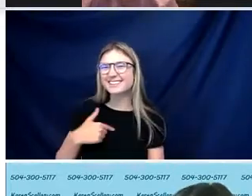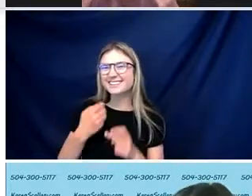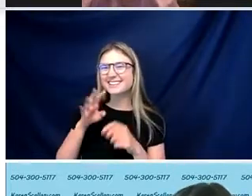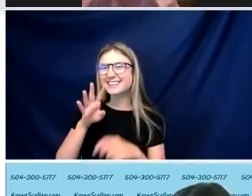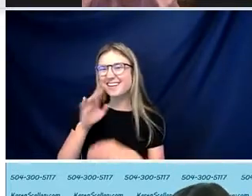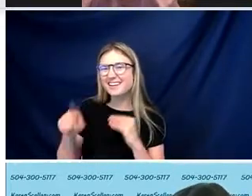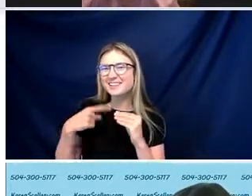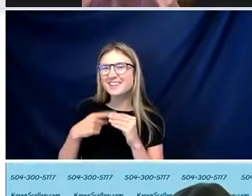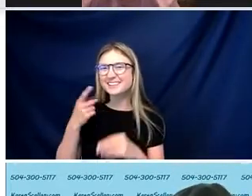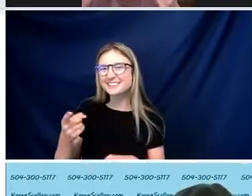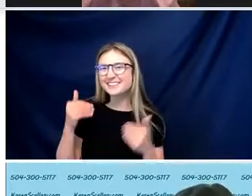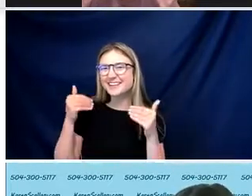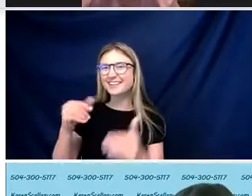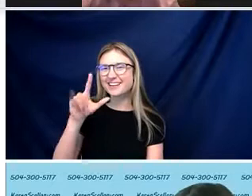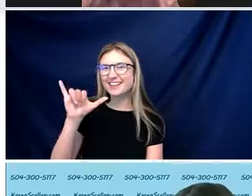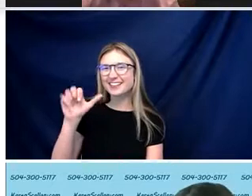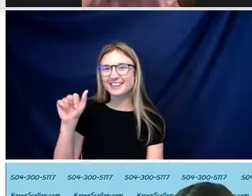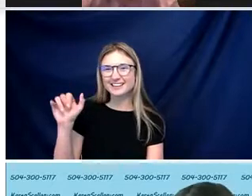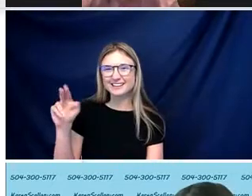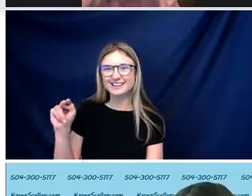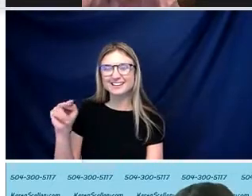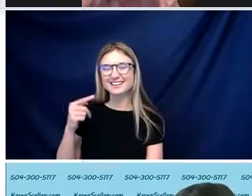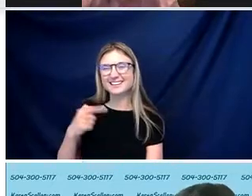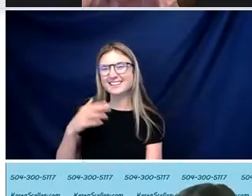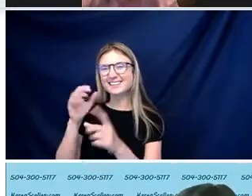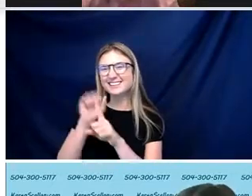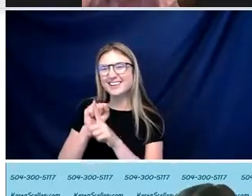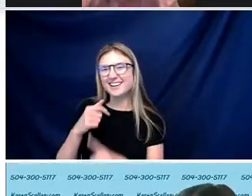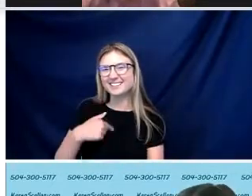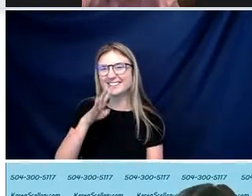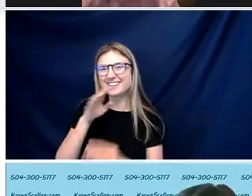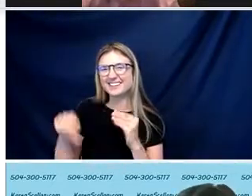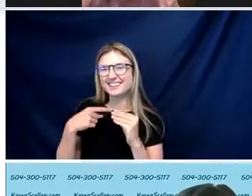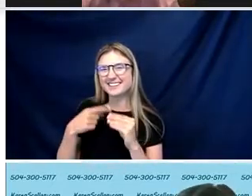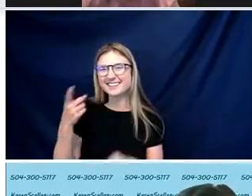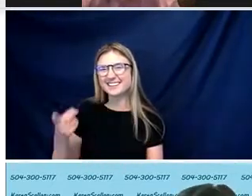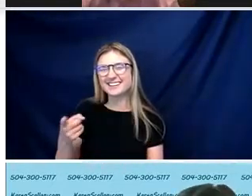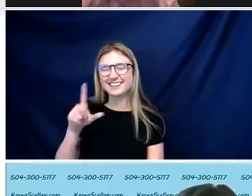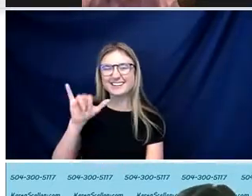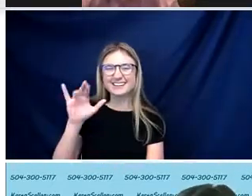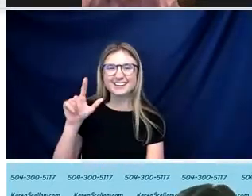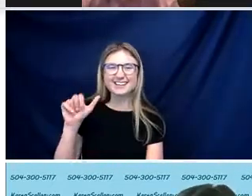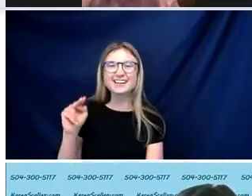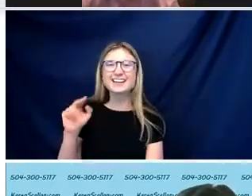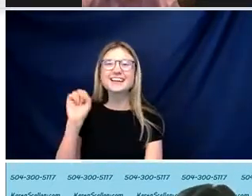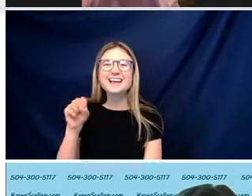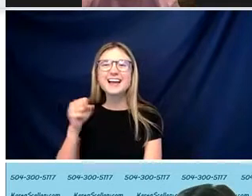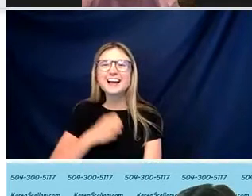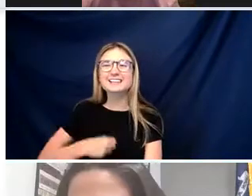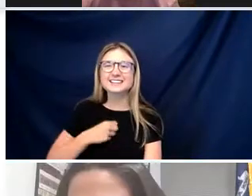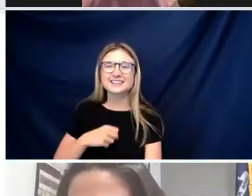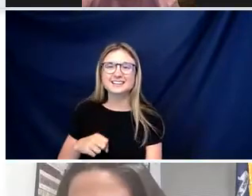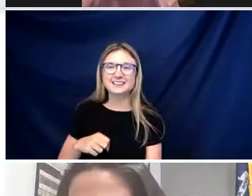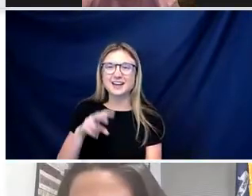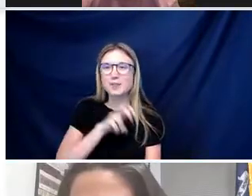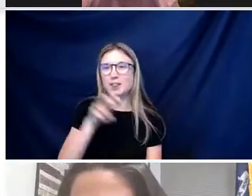You can speak, Lillian. You caught me talking about you. Hi. Hey. Hey, yeah, sorry. I'm jumping in between